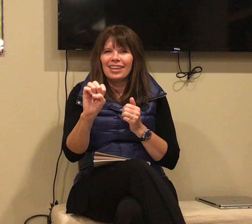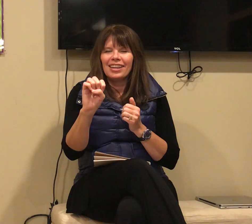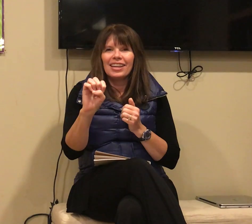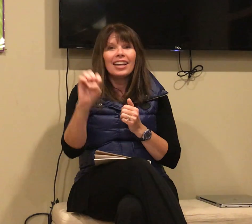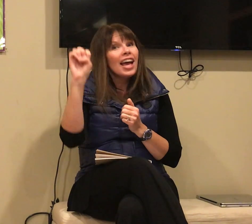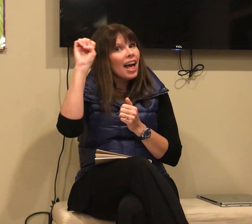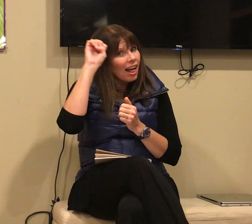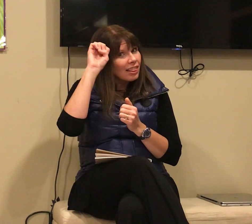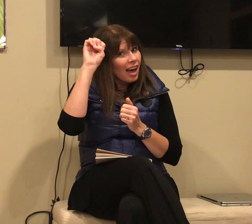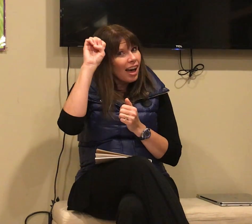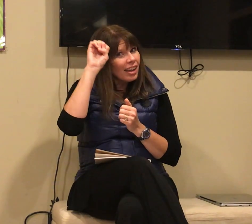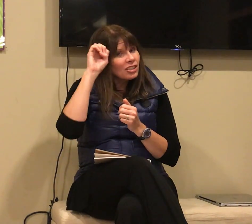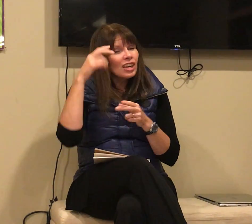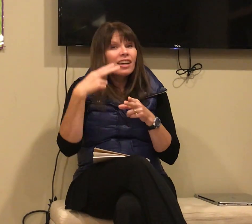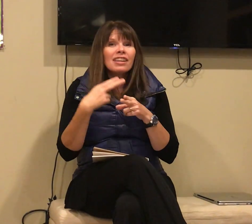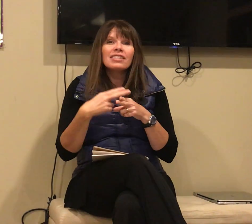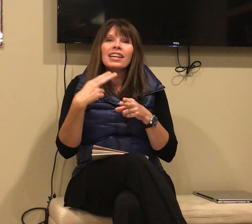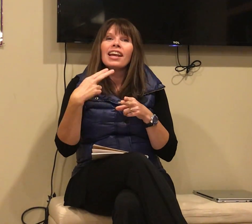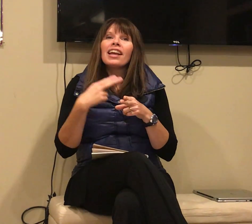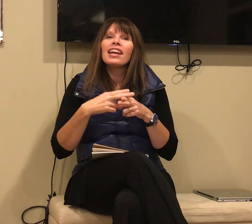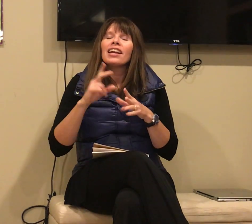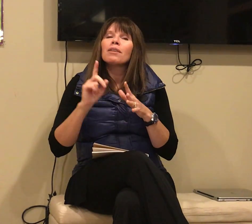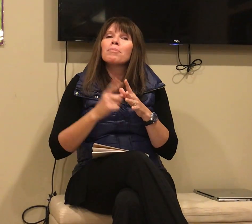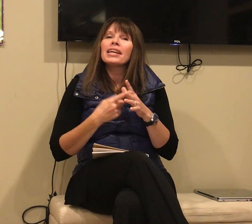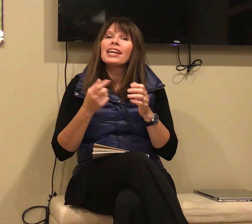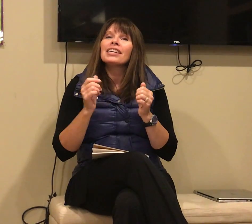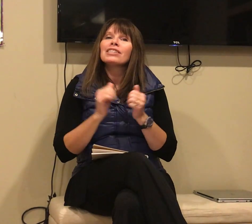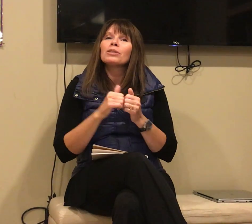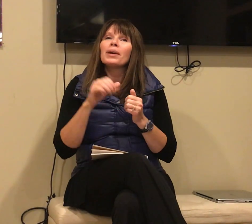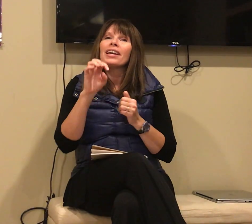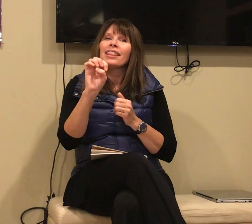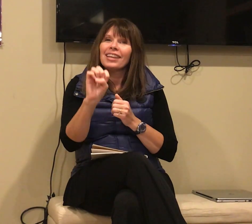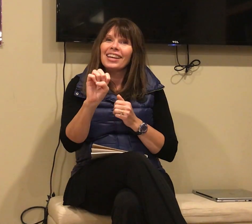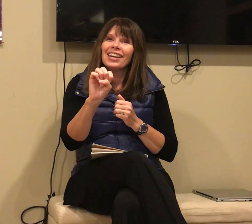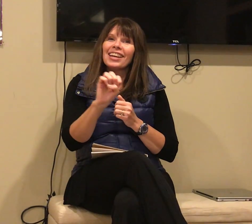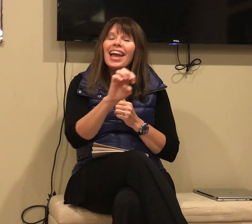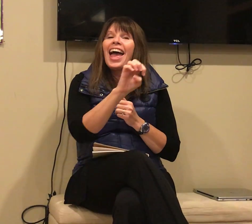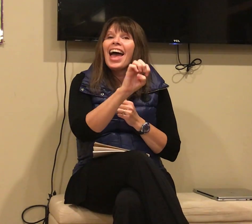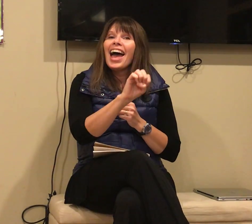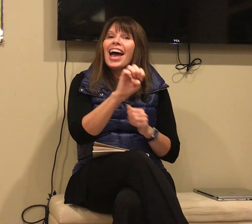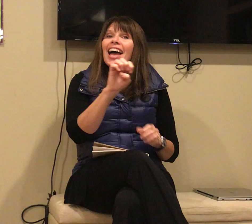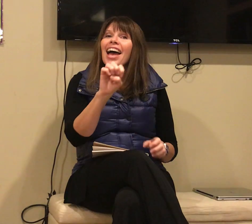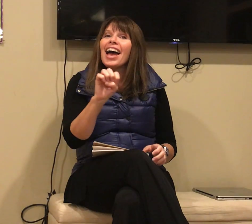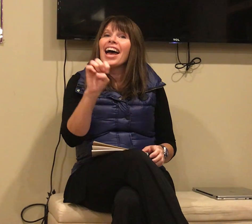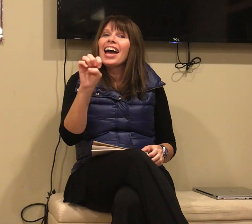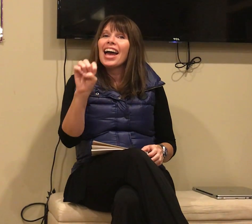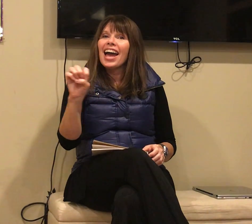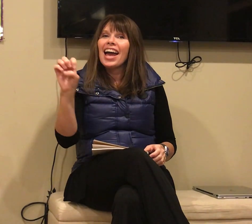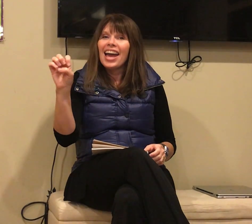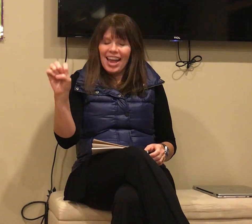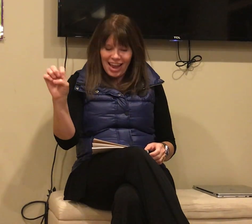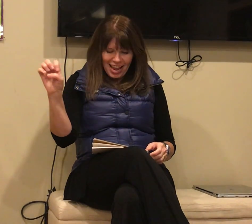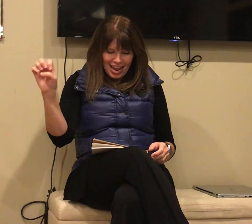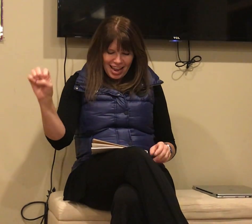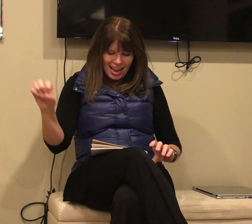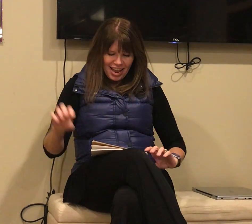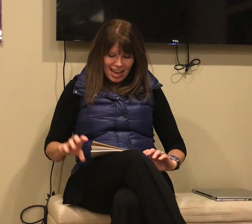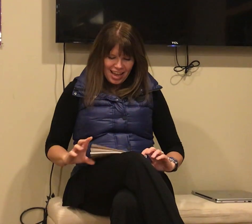E. Elijah's name begins with E, eh, eh, eh, eh,